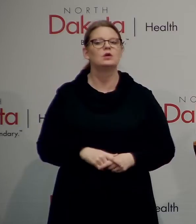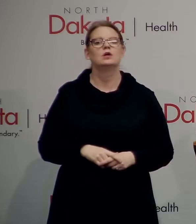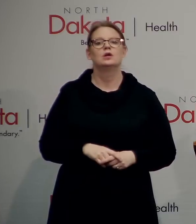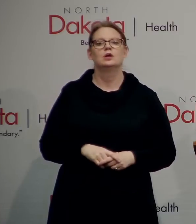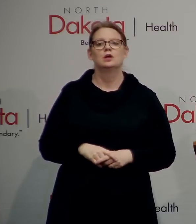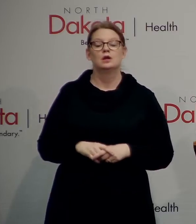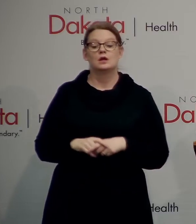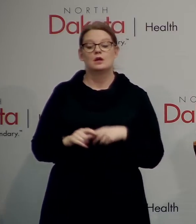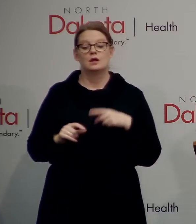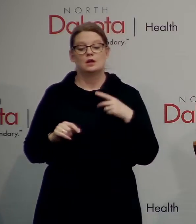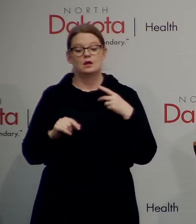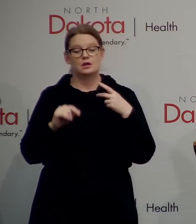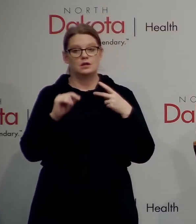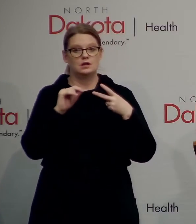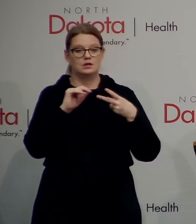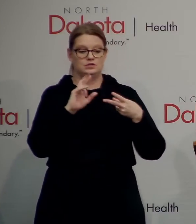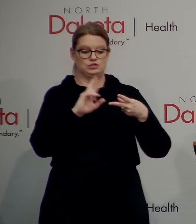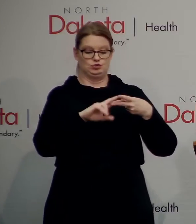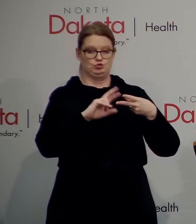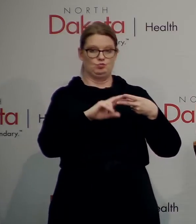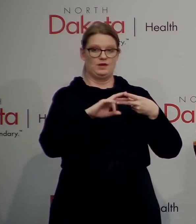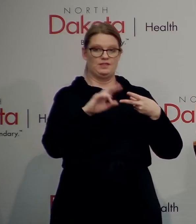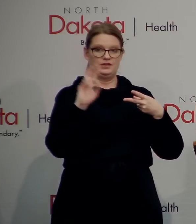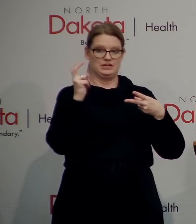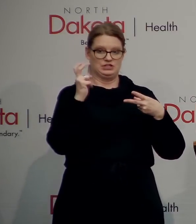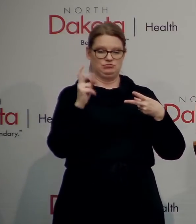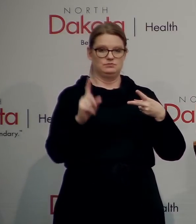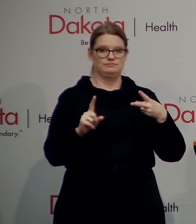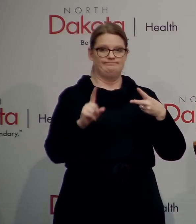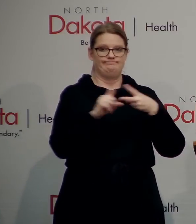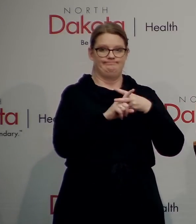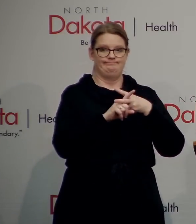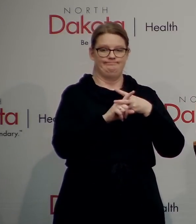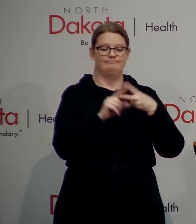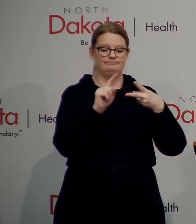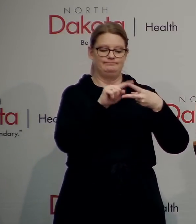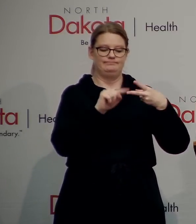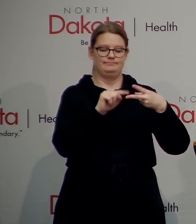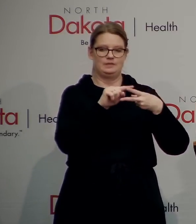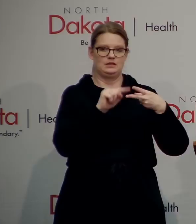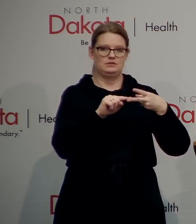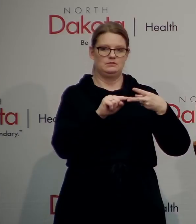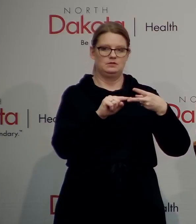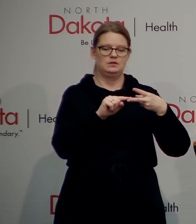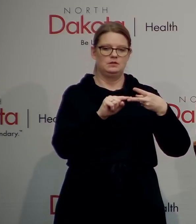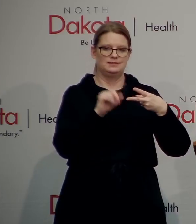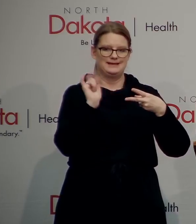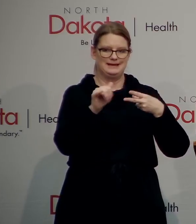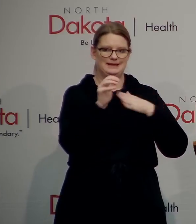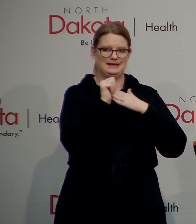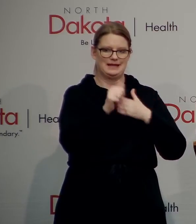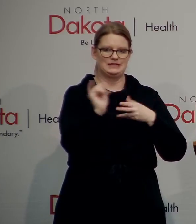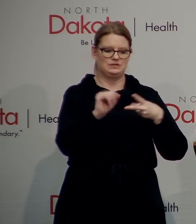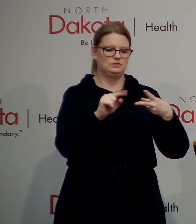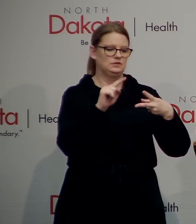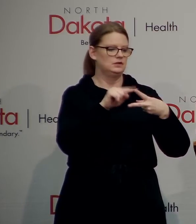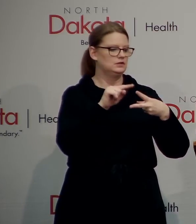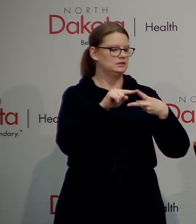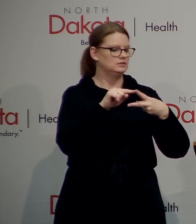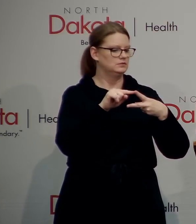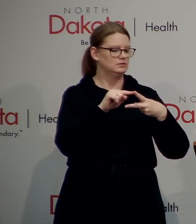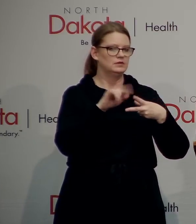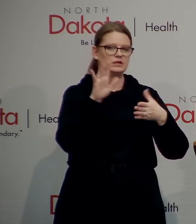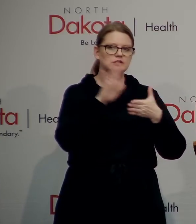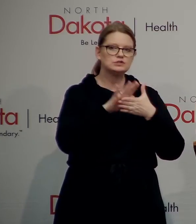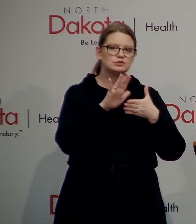other issues of paramount importance have risen to the top that needed guidance from the department. One of those